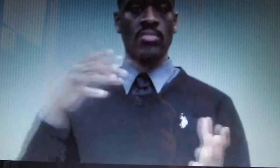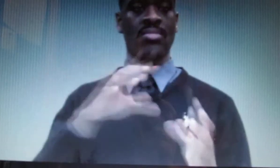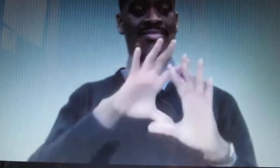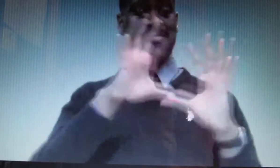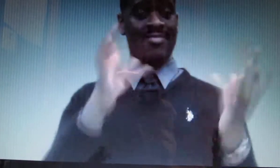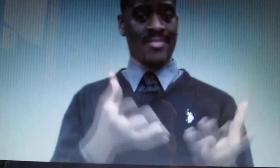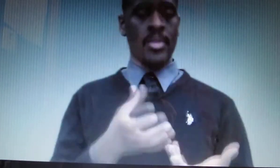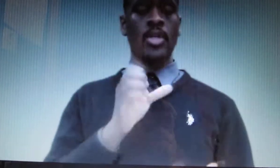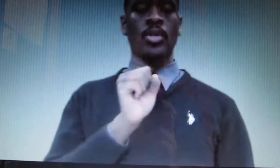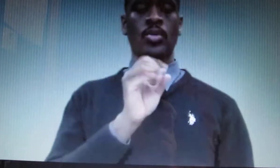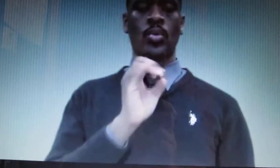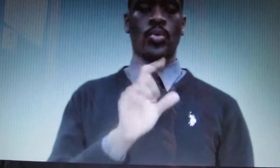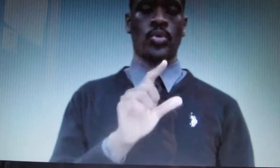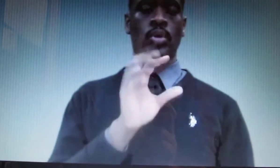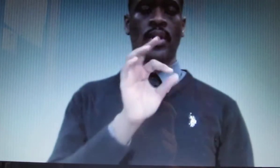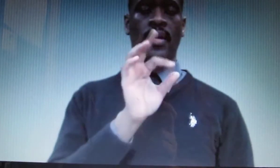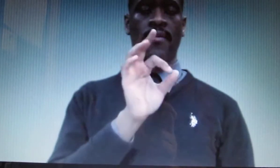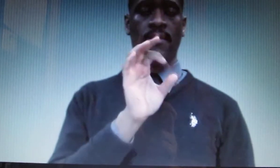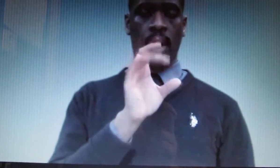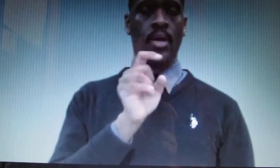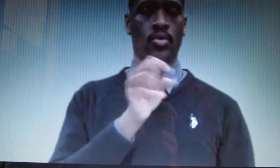class, rich or poor.